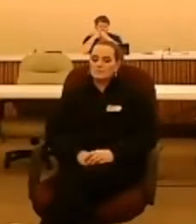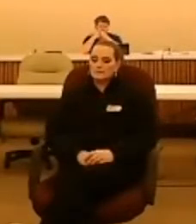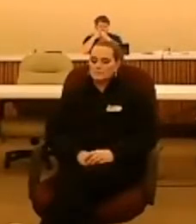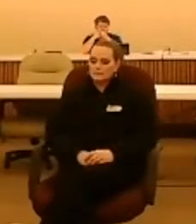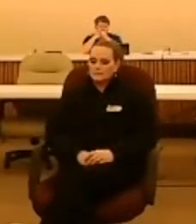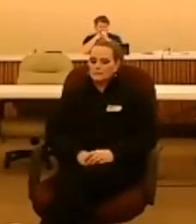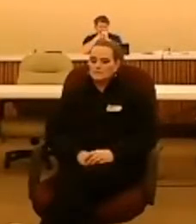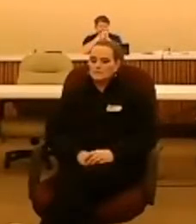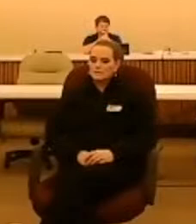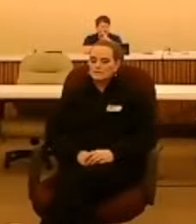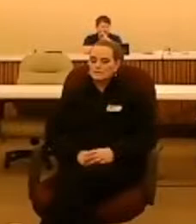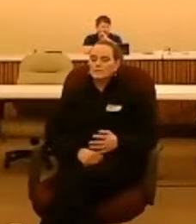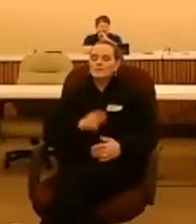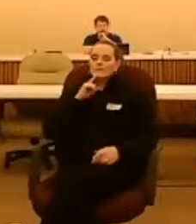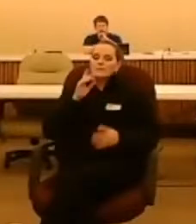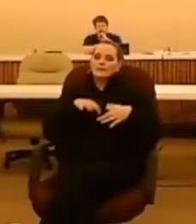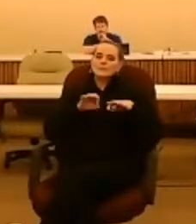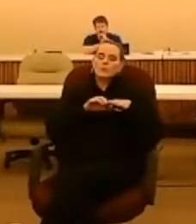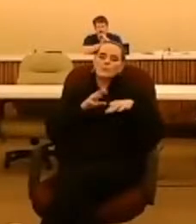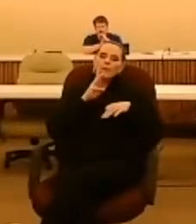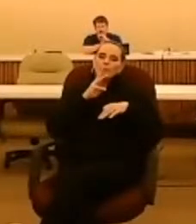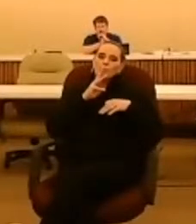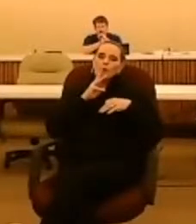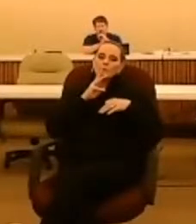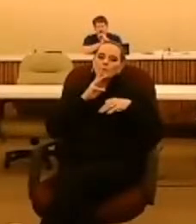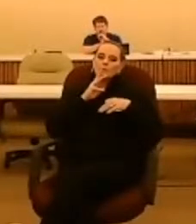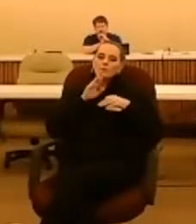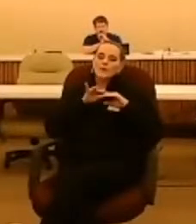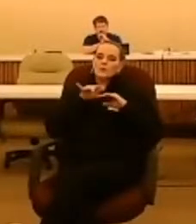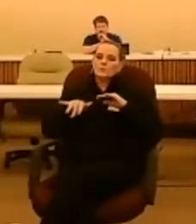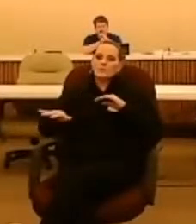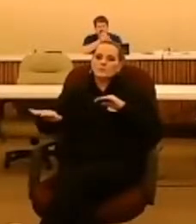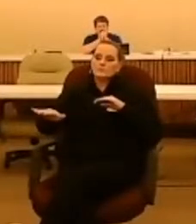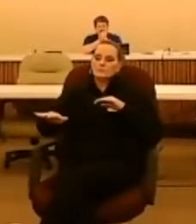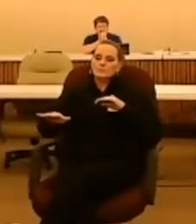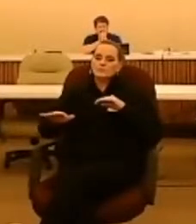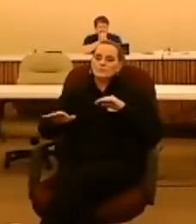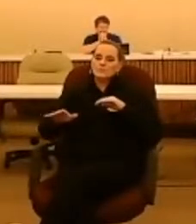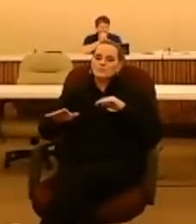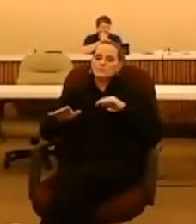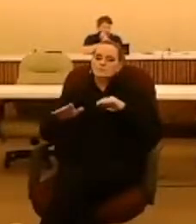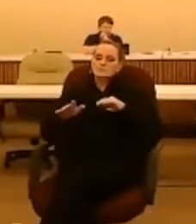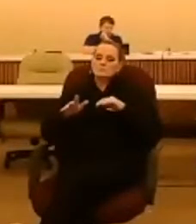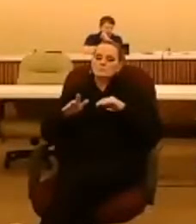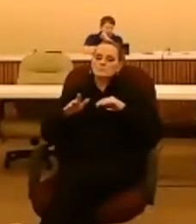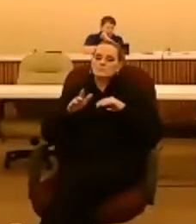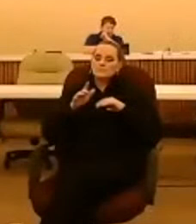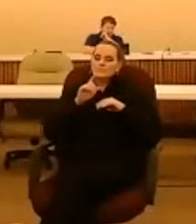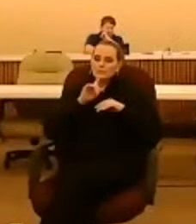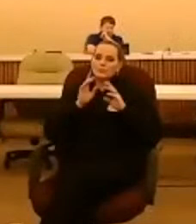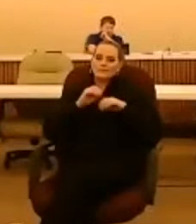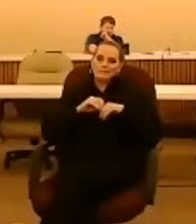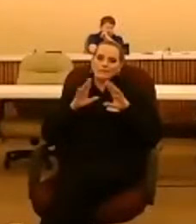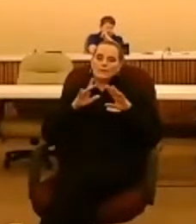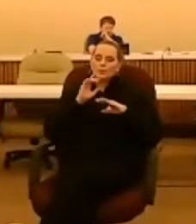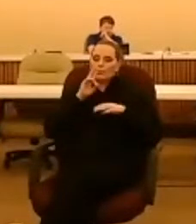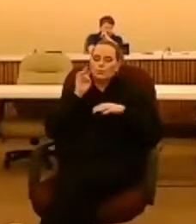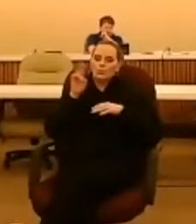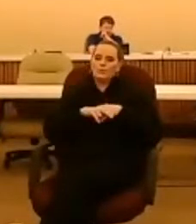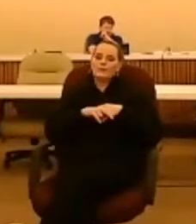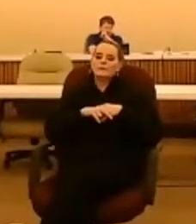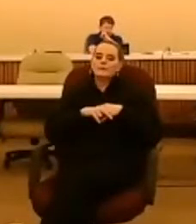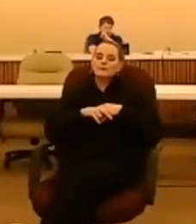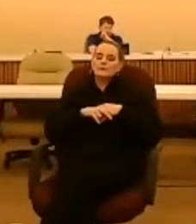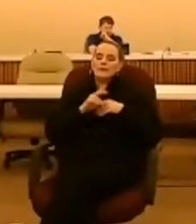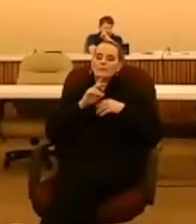that area essentially doesn't starve the ponds. We don't want to starve the wetlands, because it's pretty clear when you look at the existing